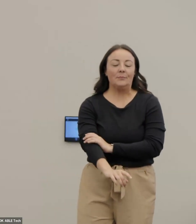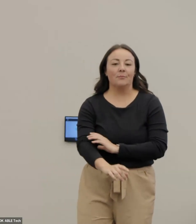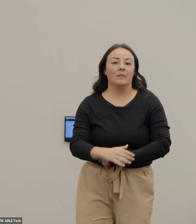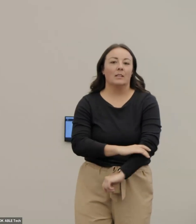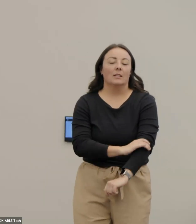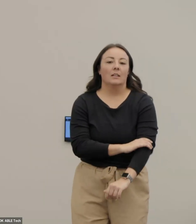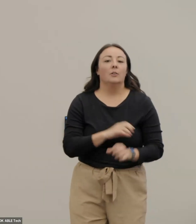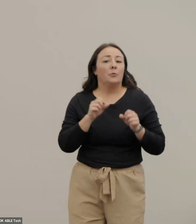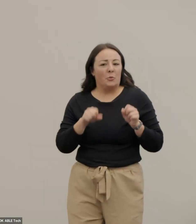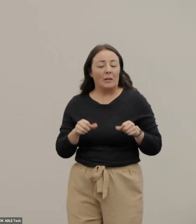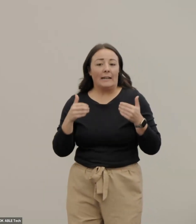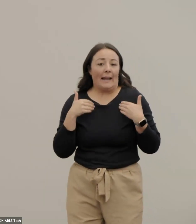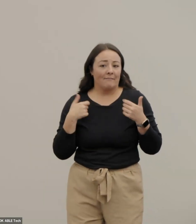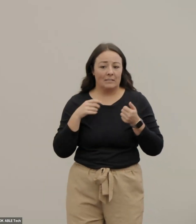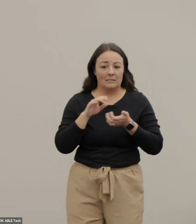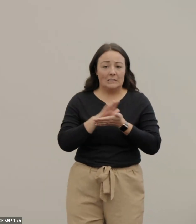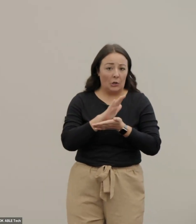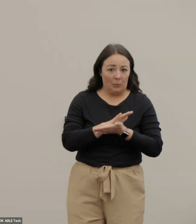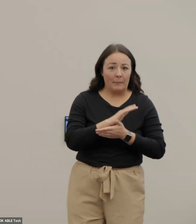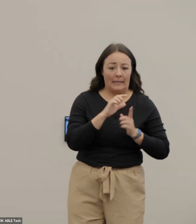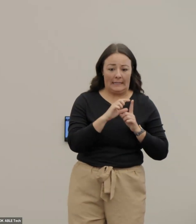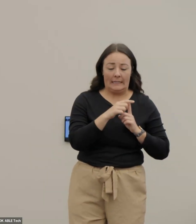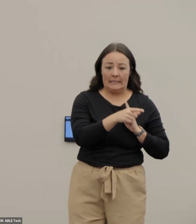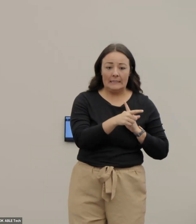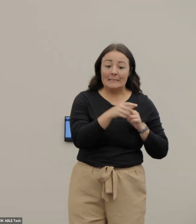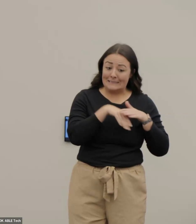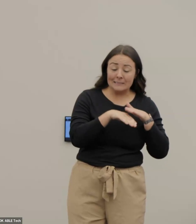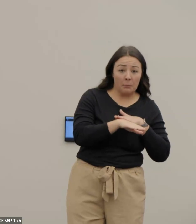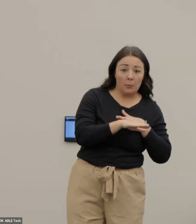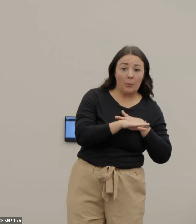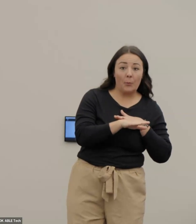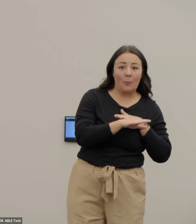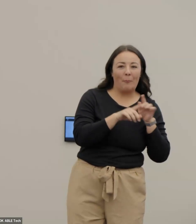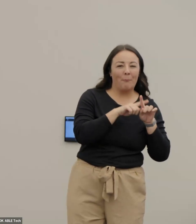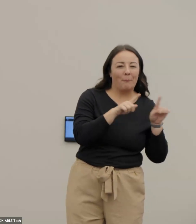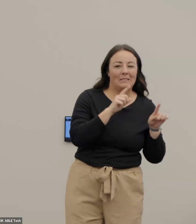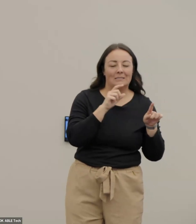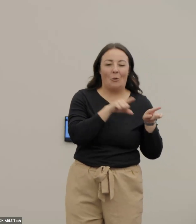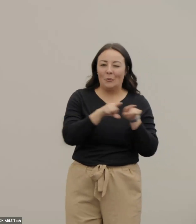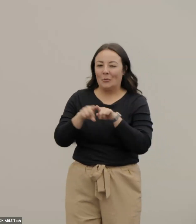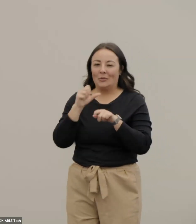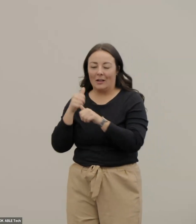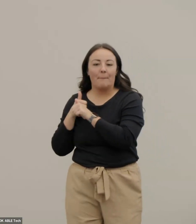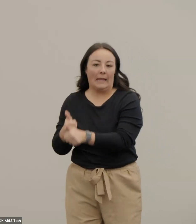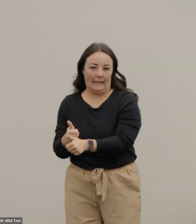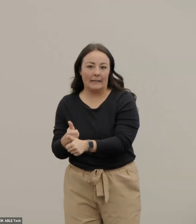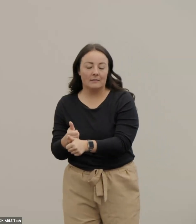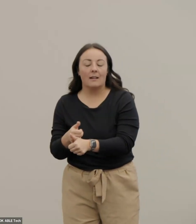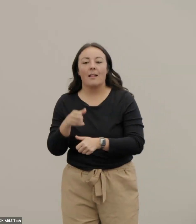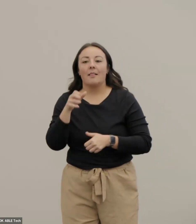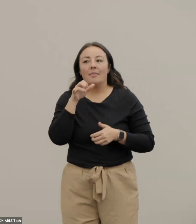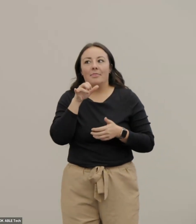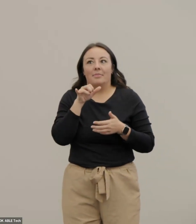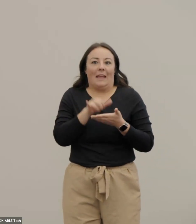you can have a document that is accessible and not be compliant. And that's the reality when